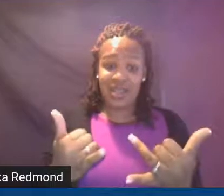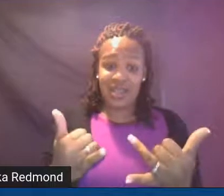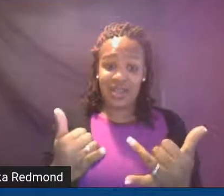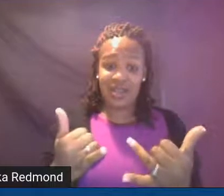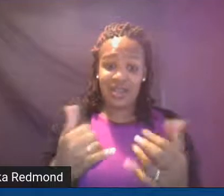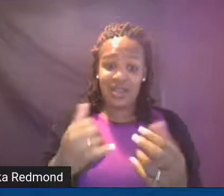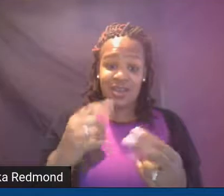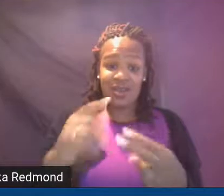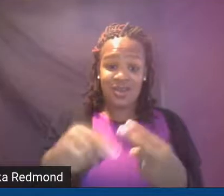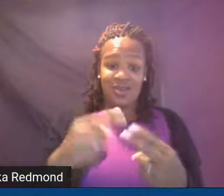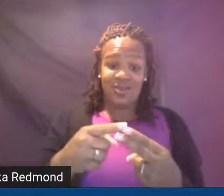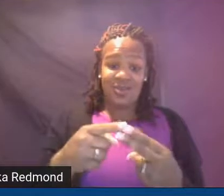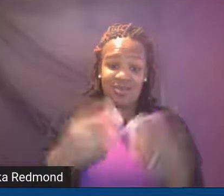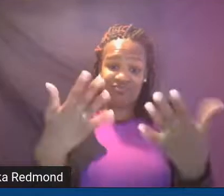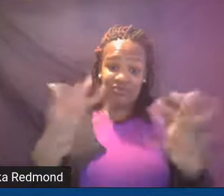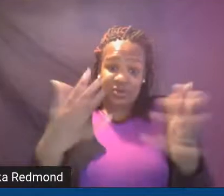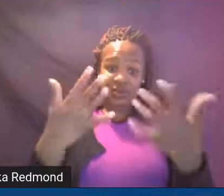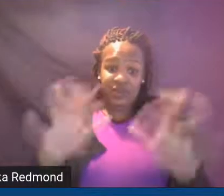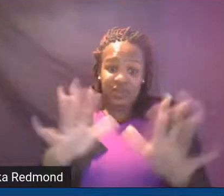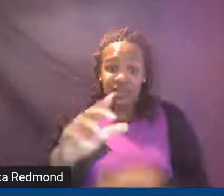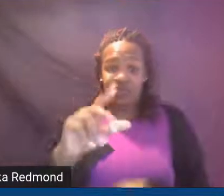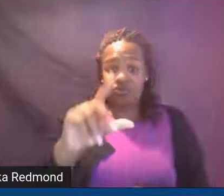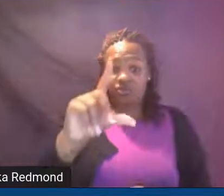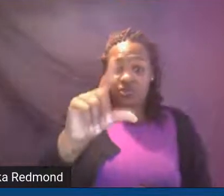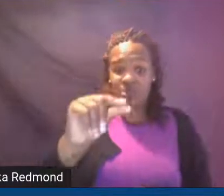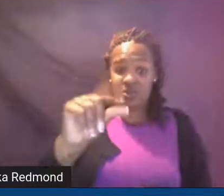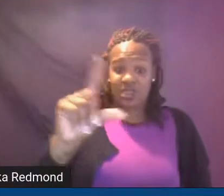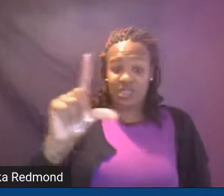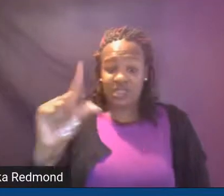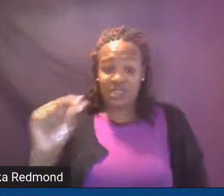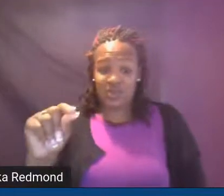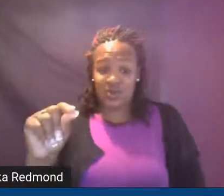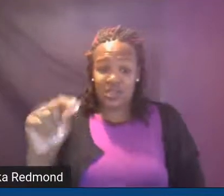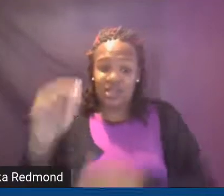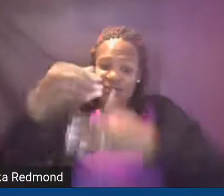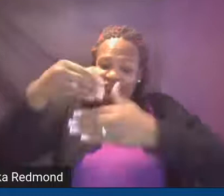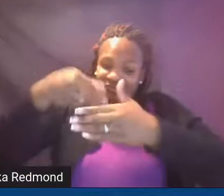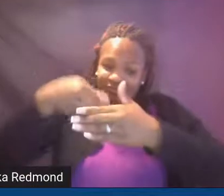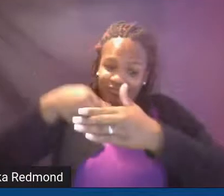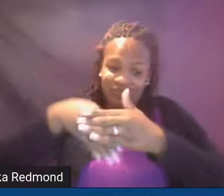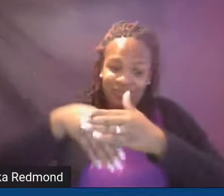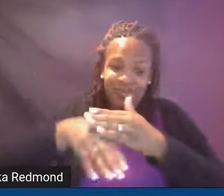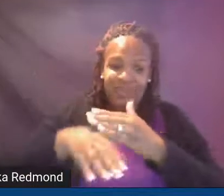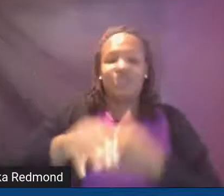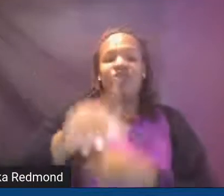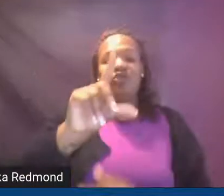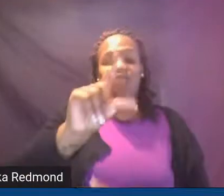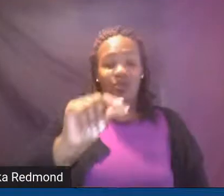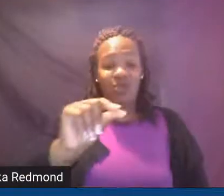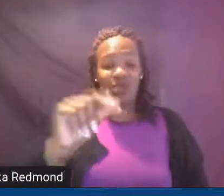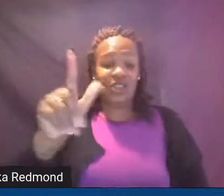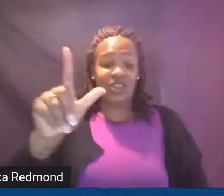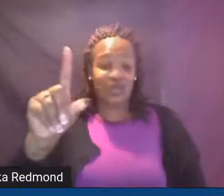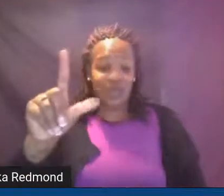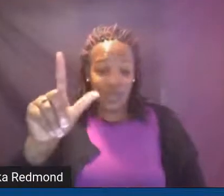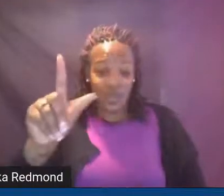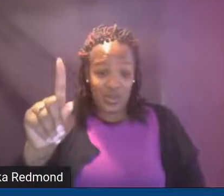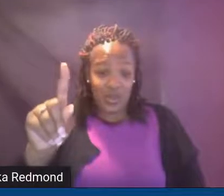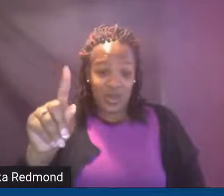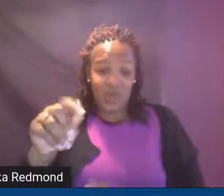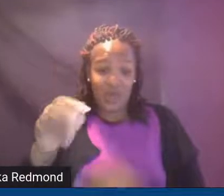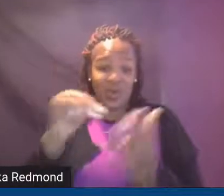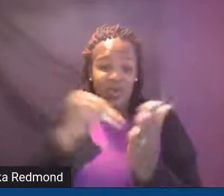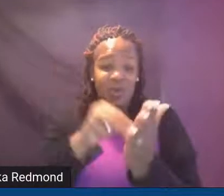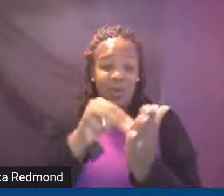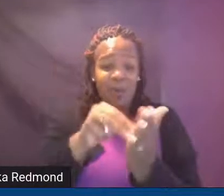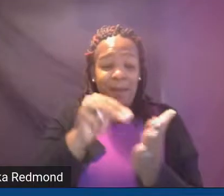now over with 2020 and getting into 2021 and with millions of jobs